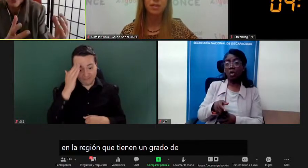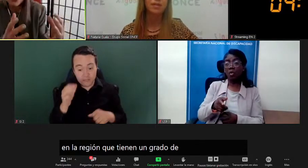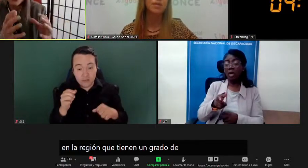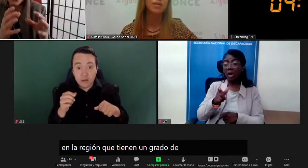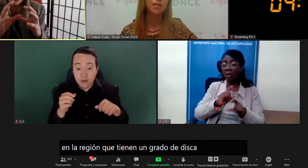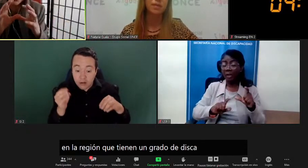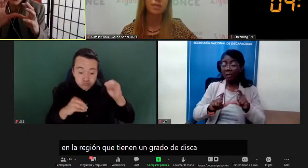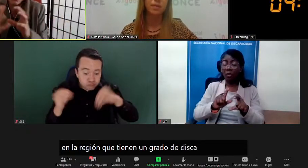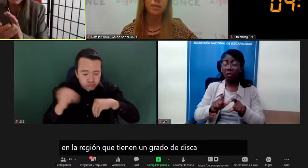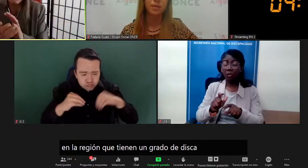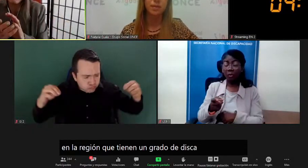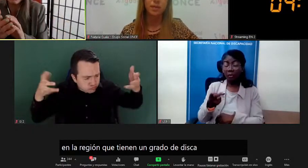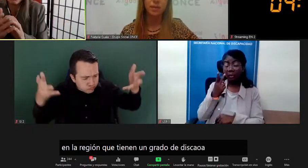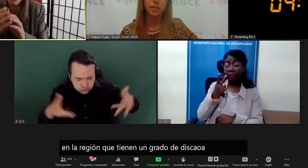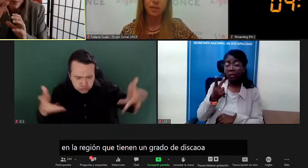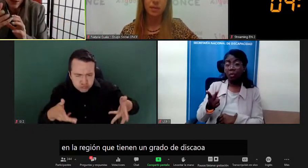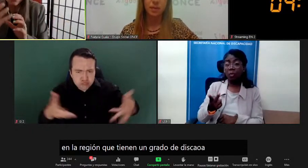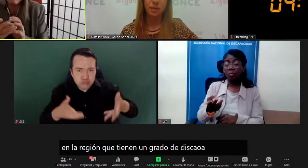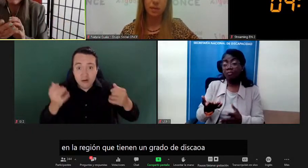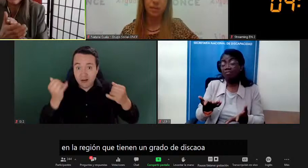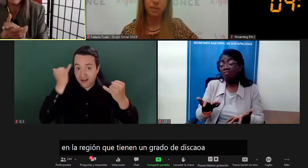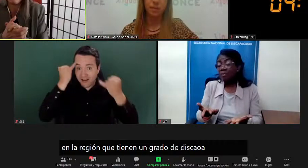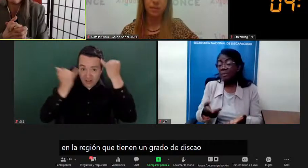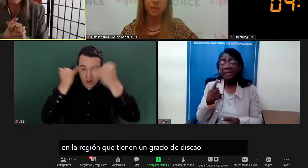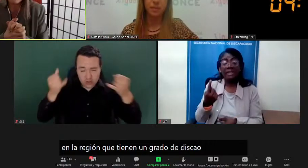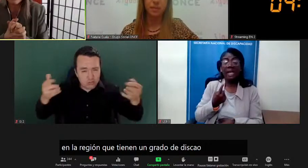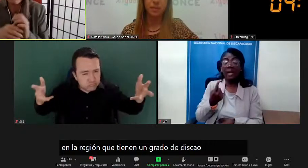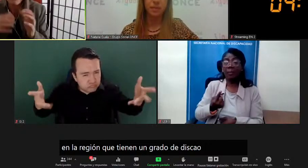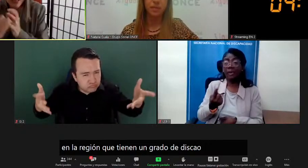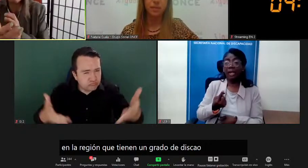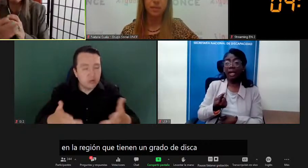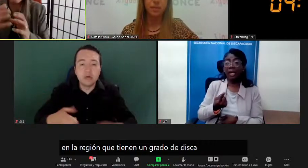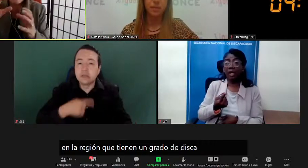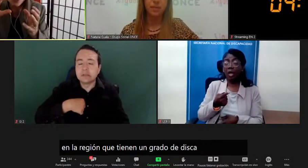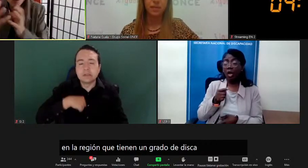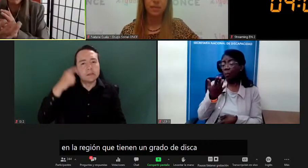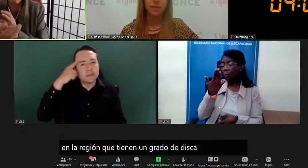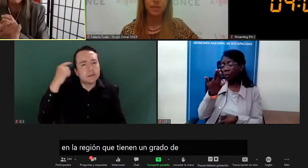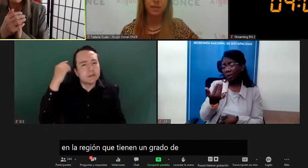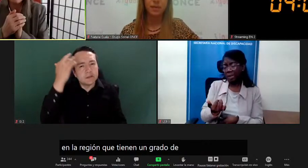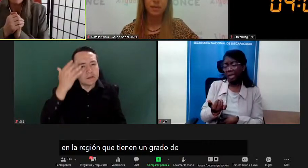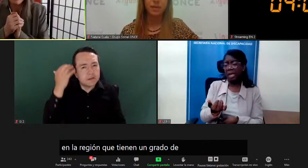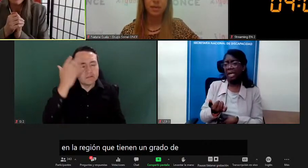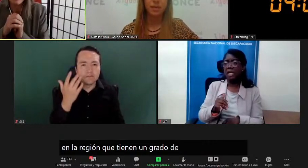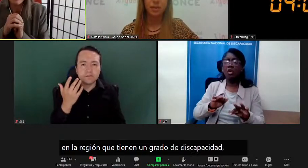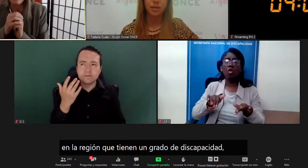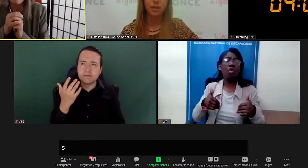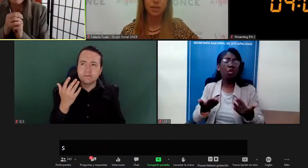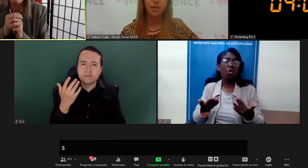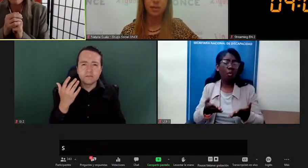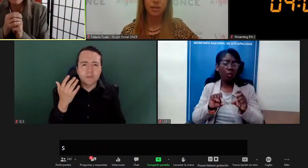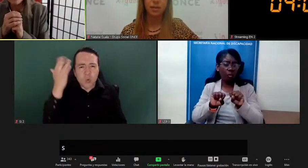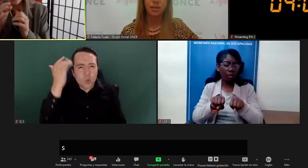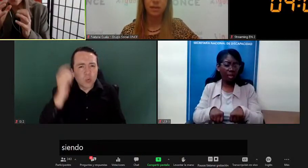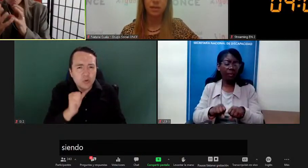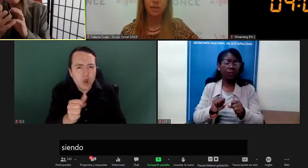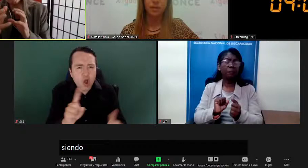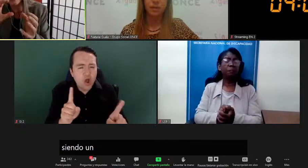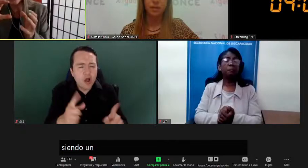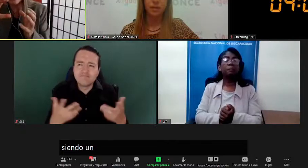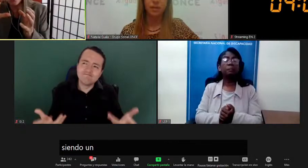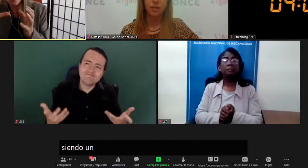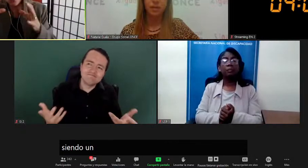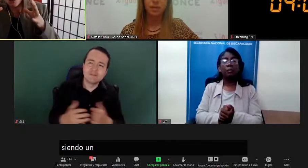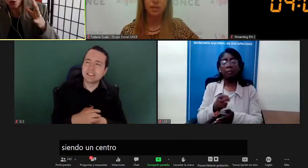as we are innovation lab we address this with a question of why not and how to be